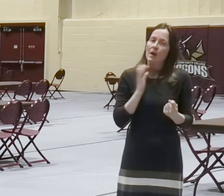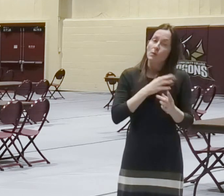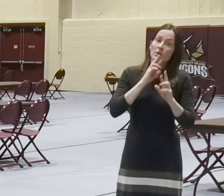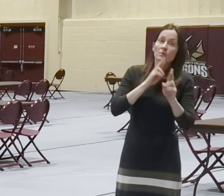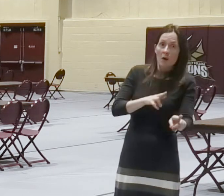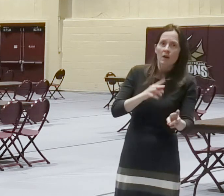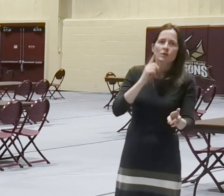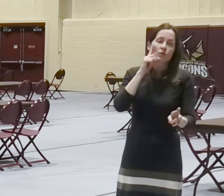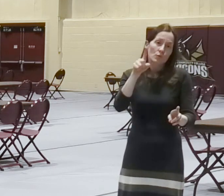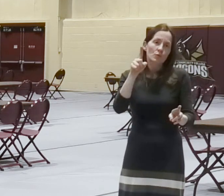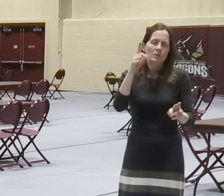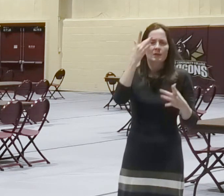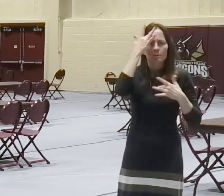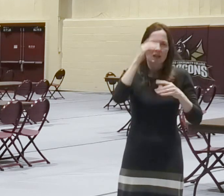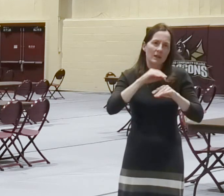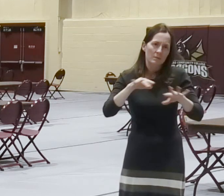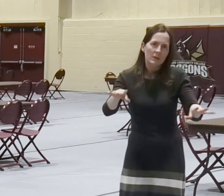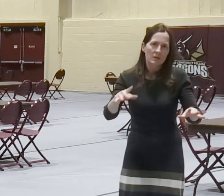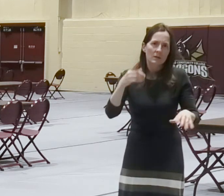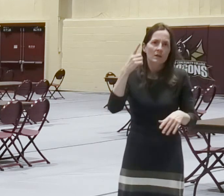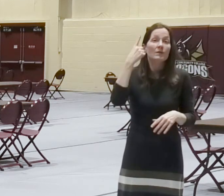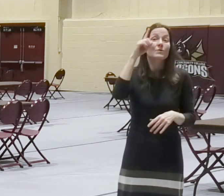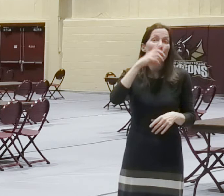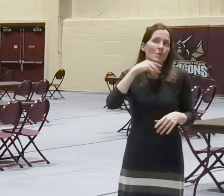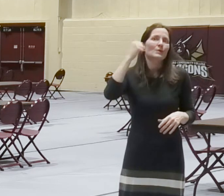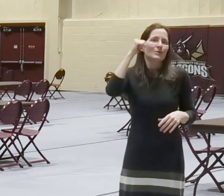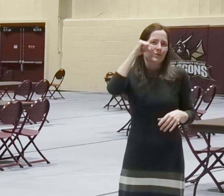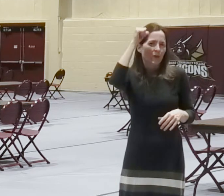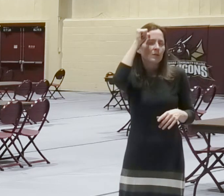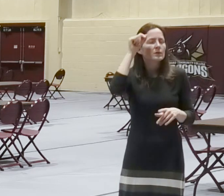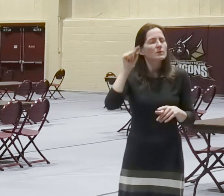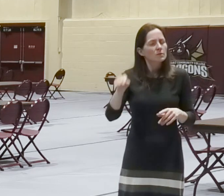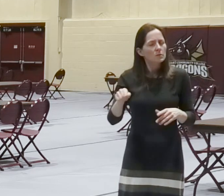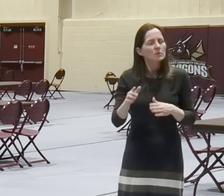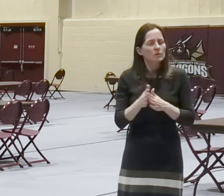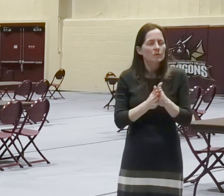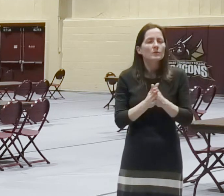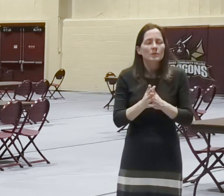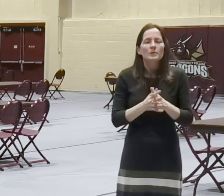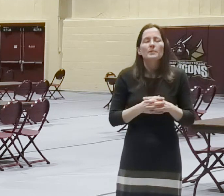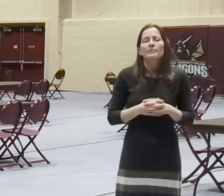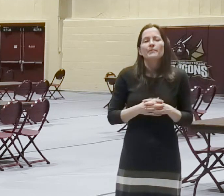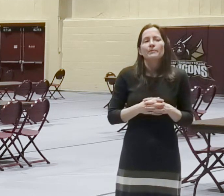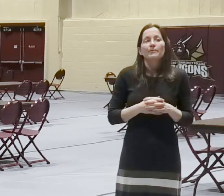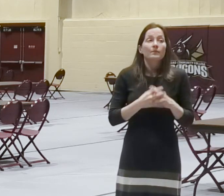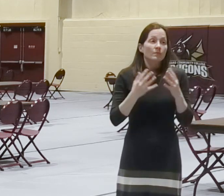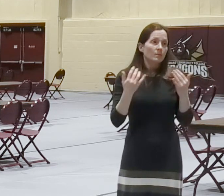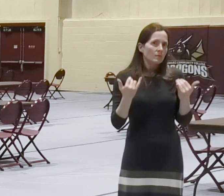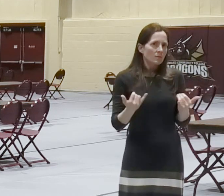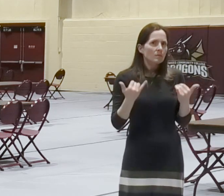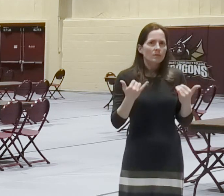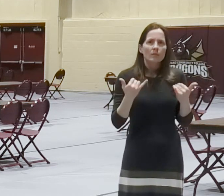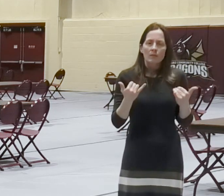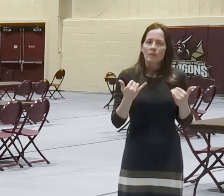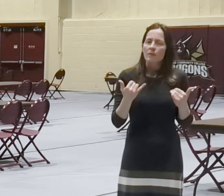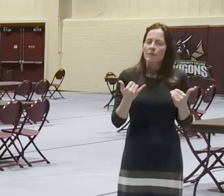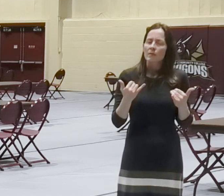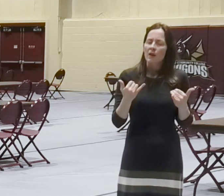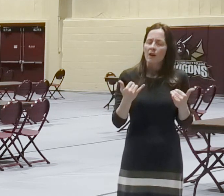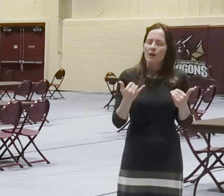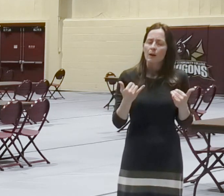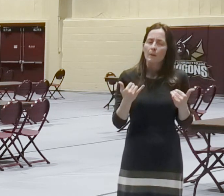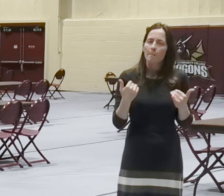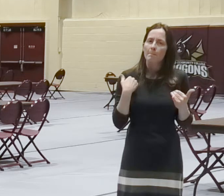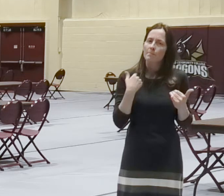our older adults. Perhaps now more than ever, we know that you